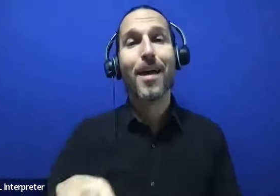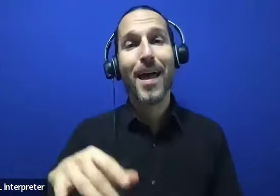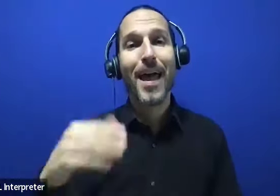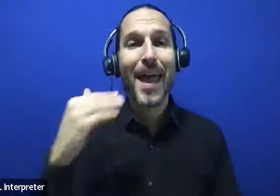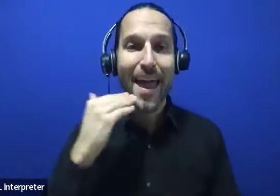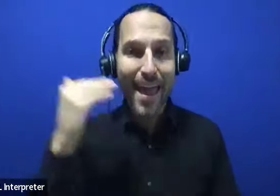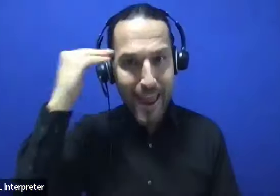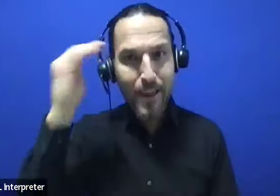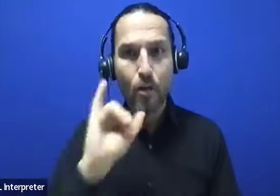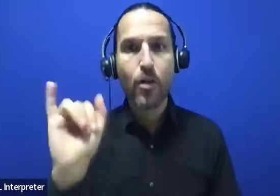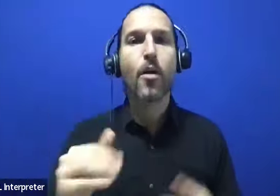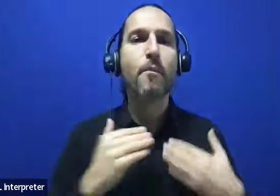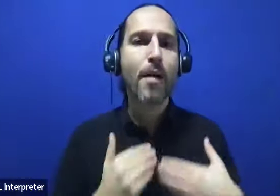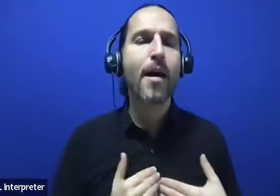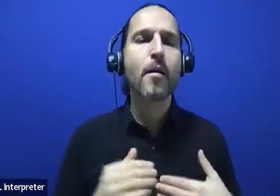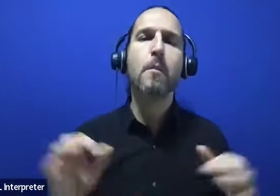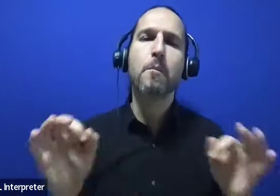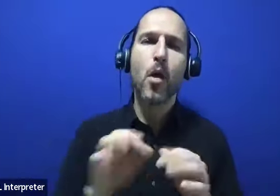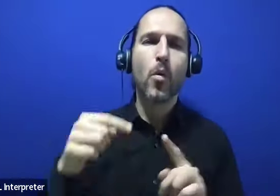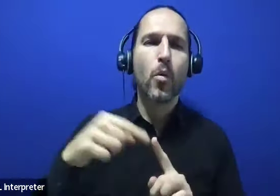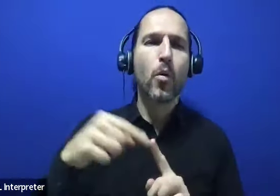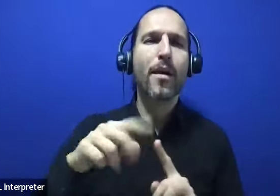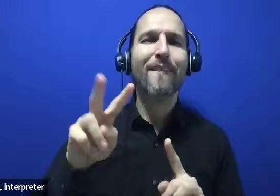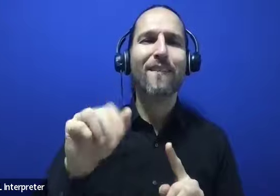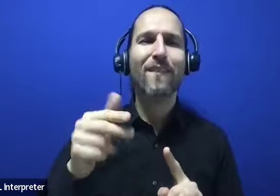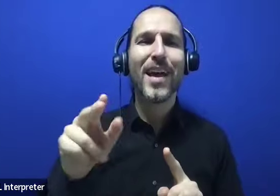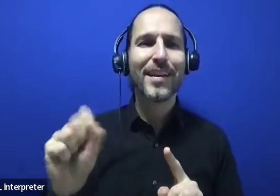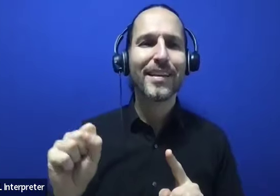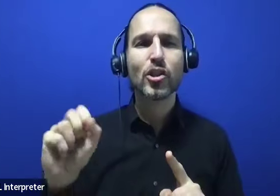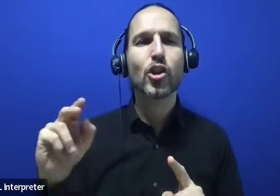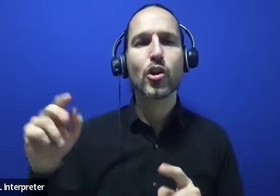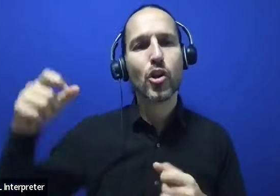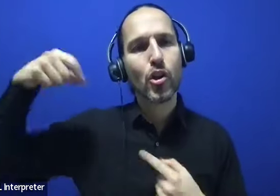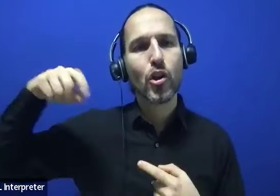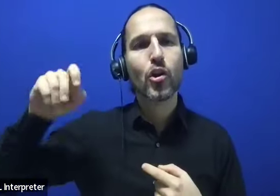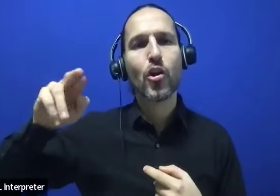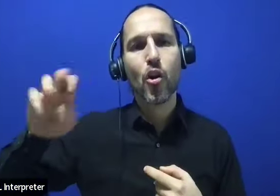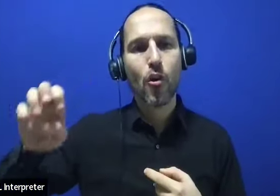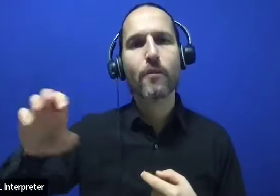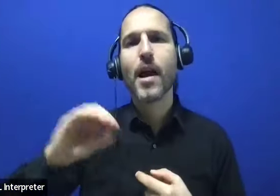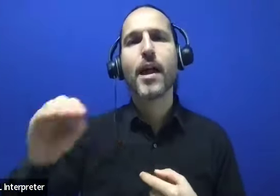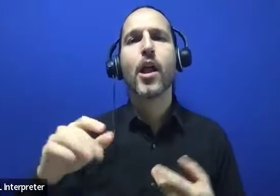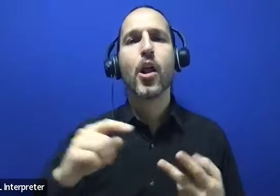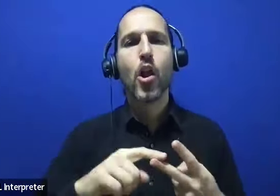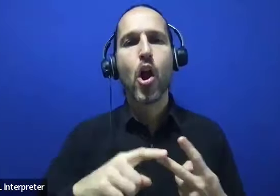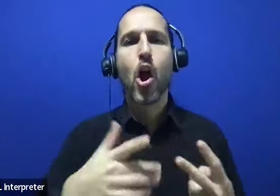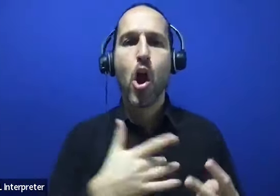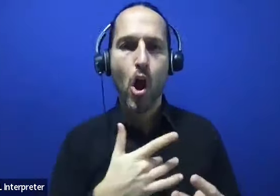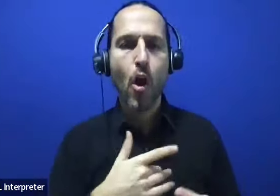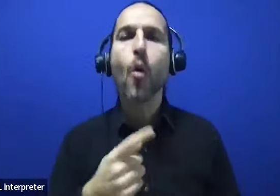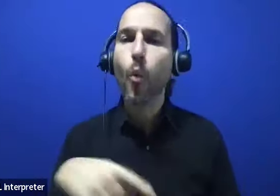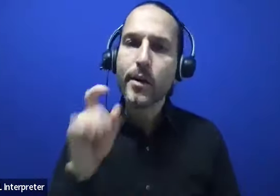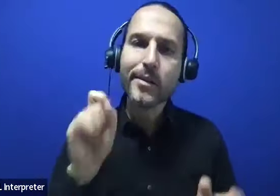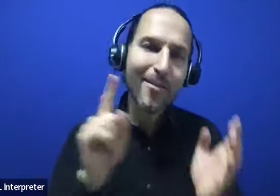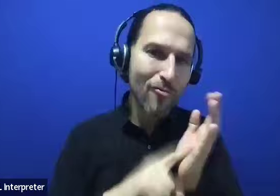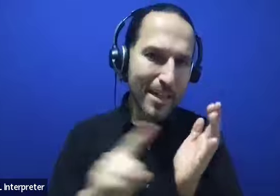through the body, like with the vagus nerve and the heart. And Kim Blake and I have done some research looking